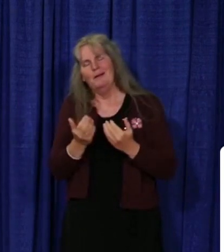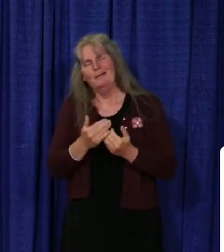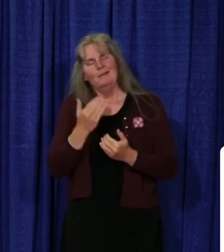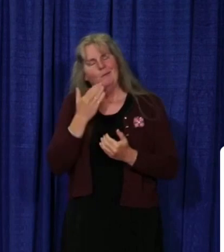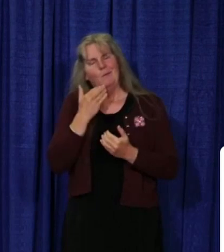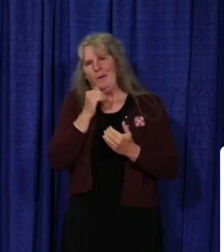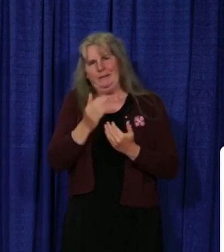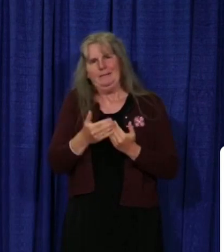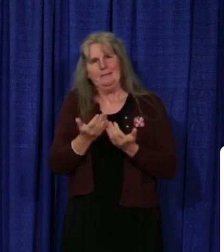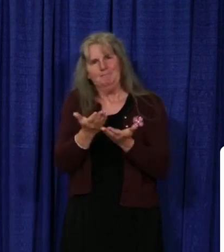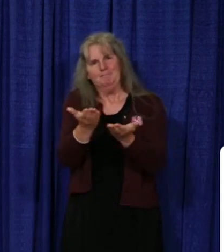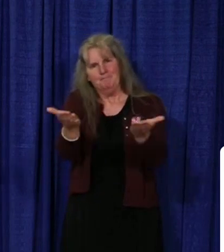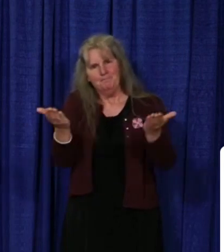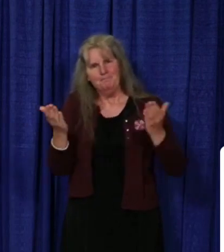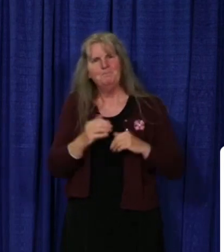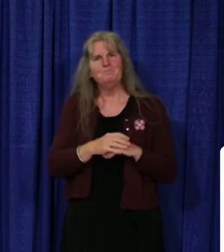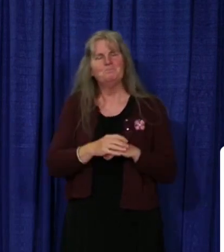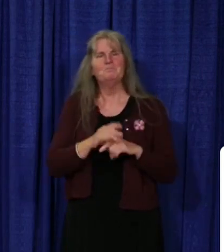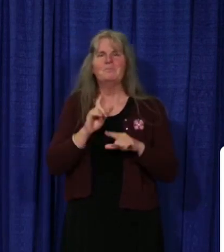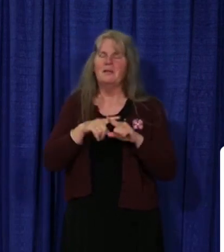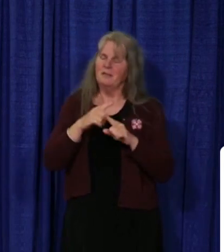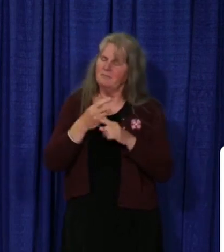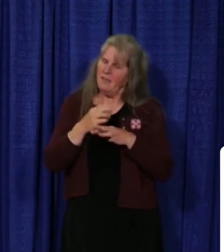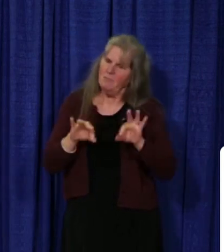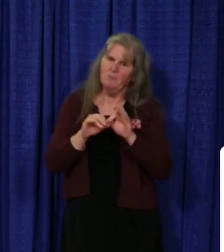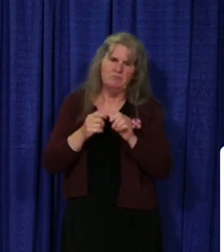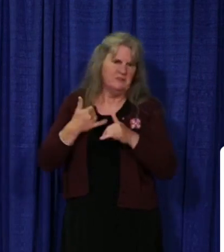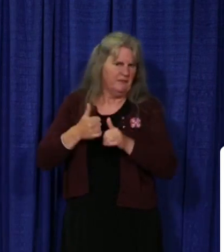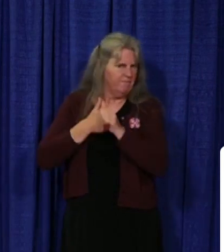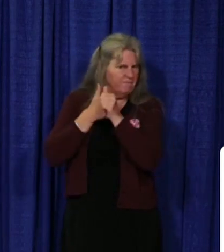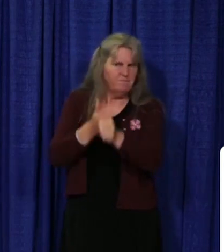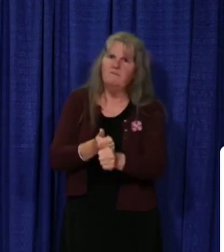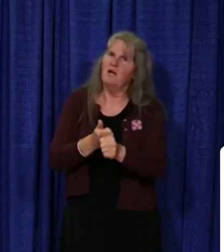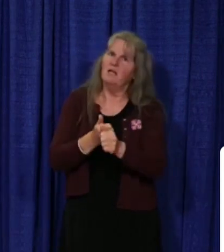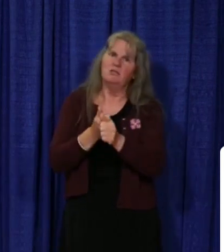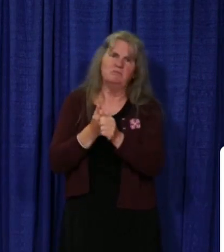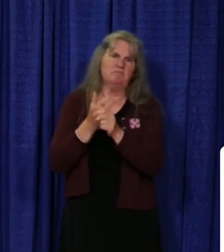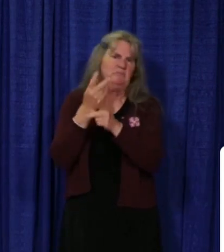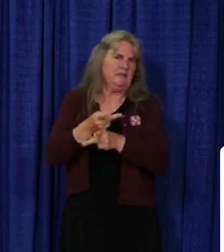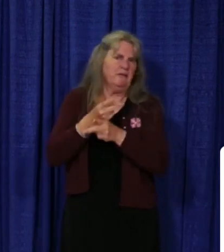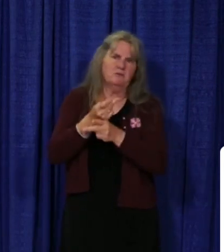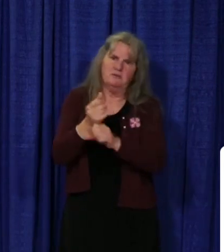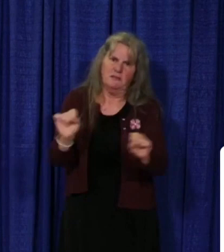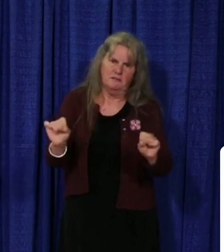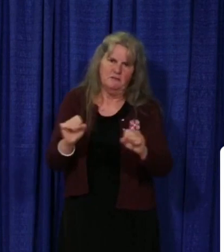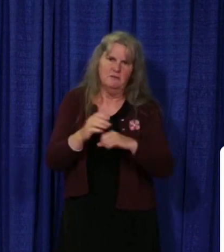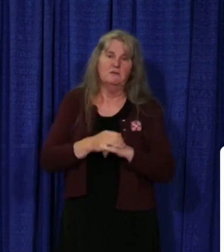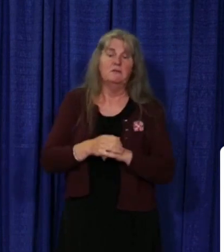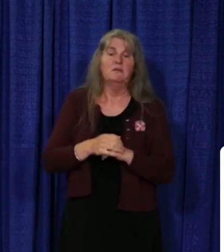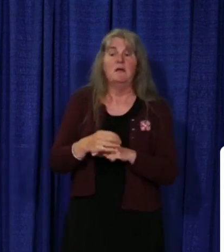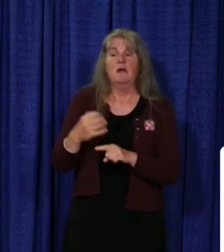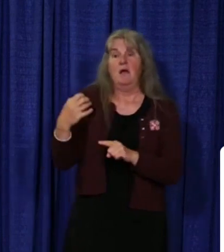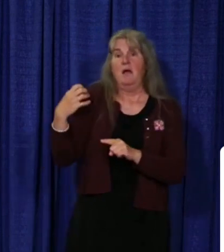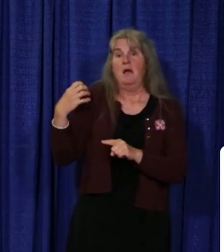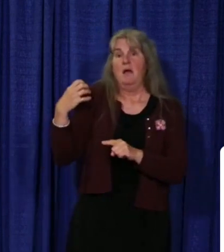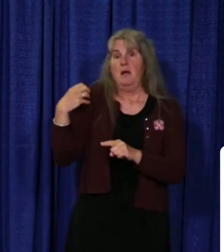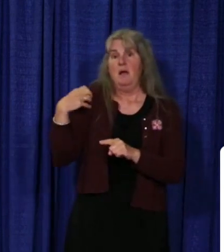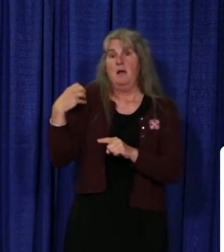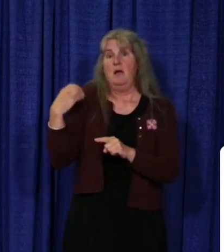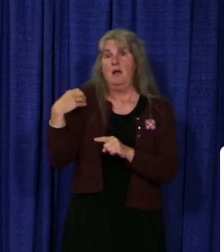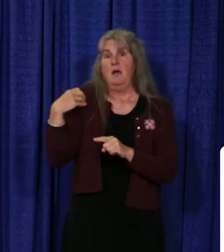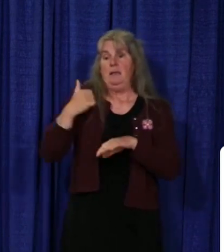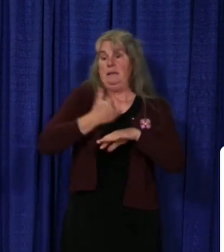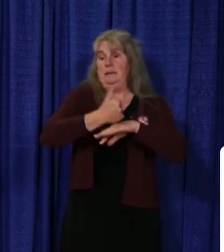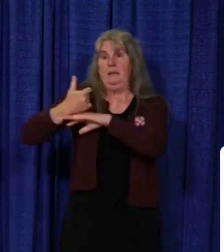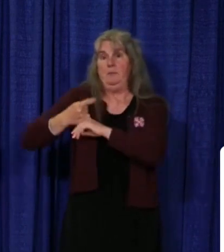not easy, but we need to keep up our efforts. On our side, we are enhancing our enforcement efforts. As I mentioned